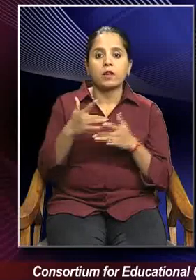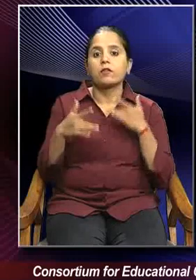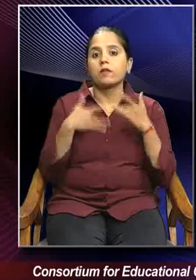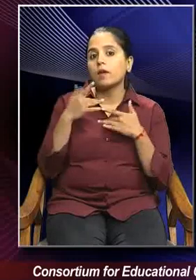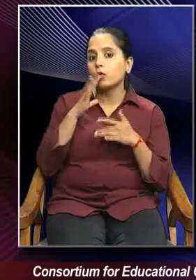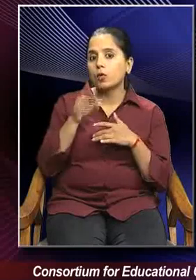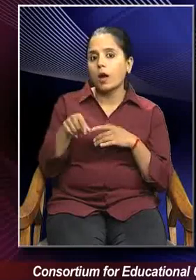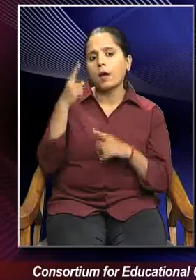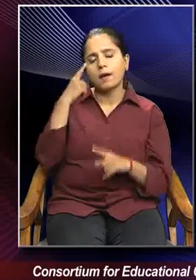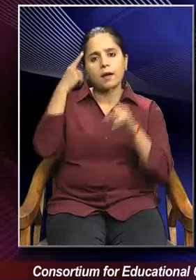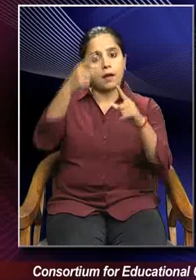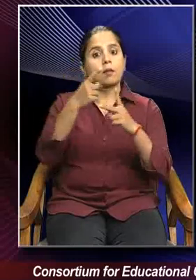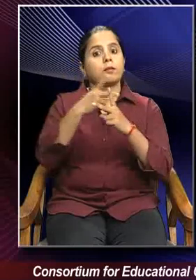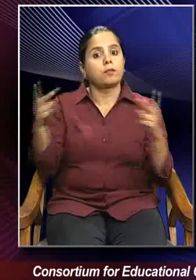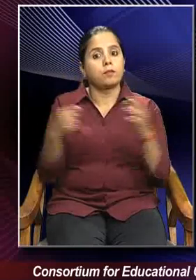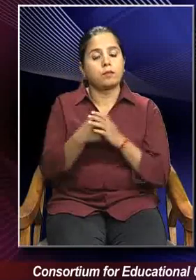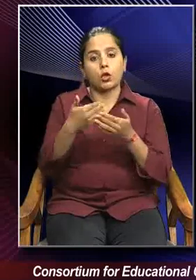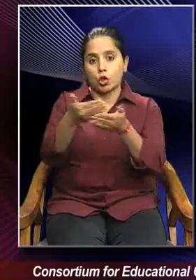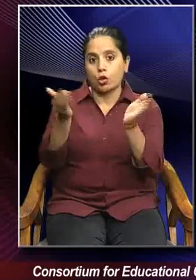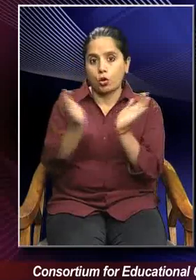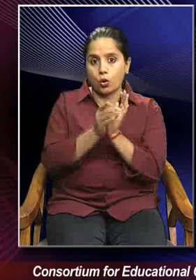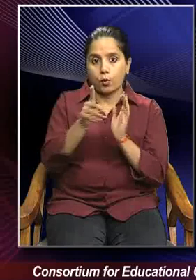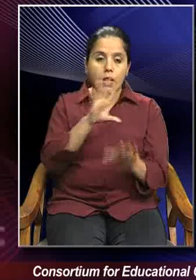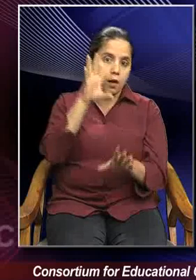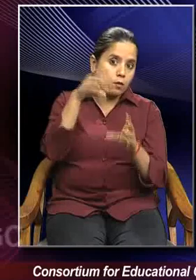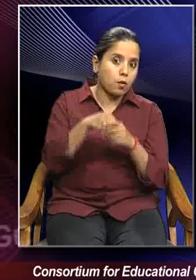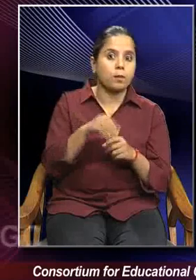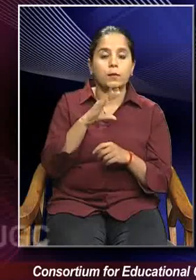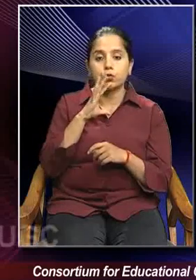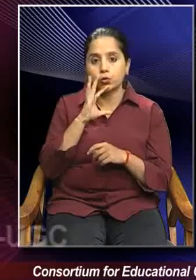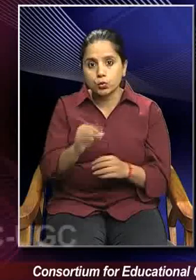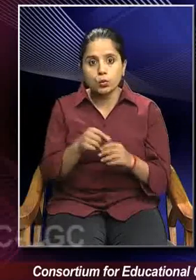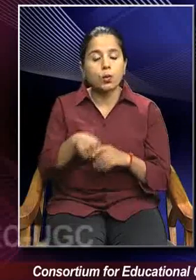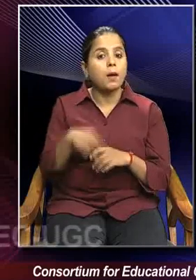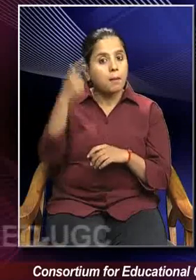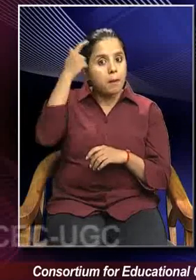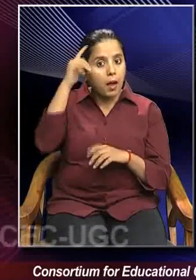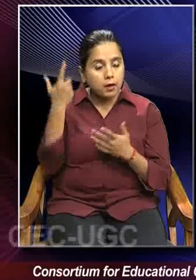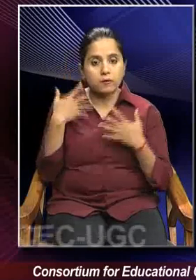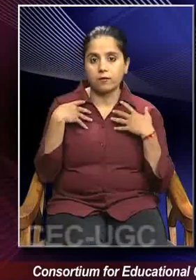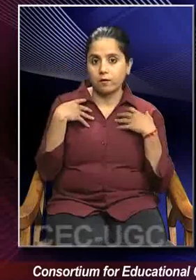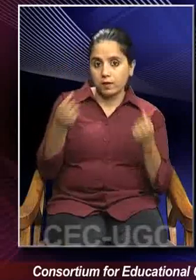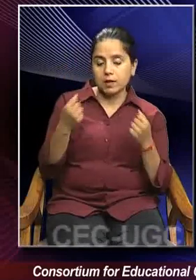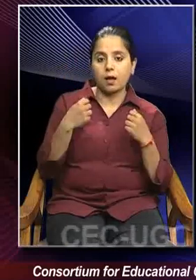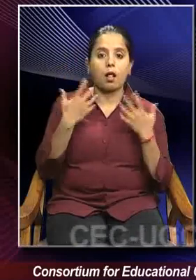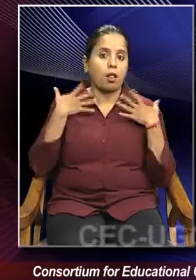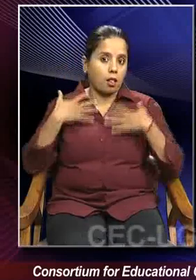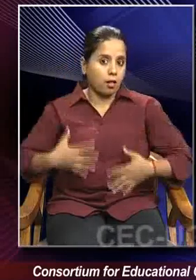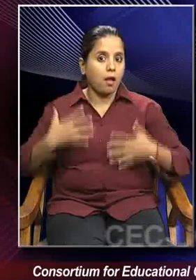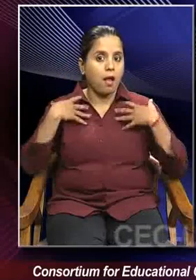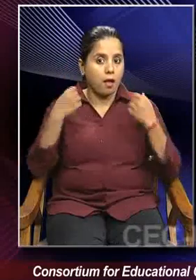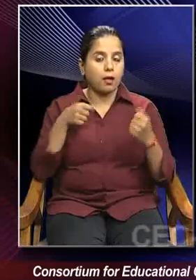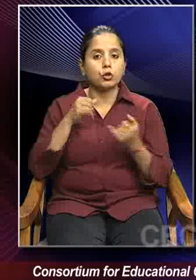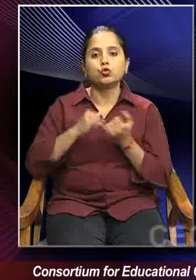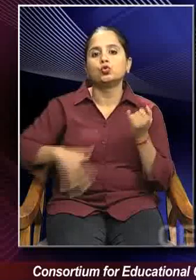of purpose, community involvement, mental and physical health, and the